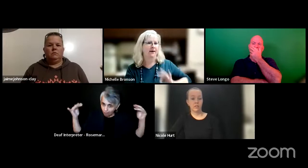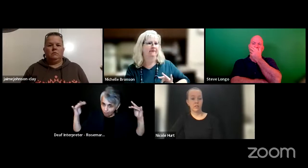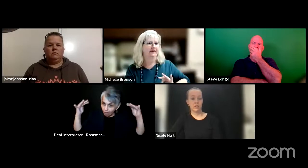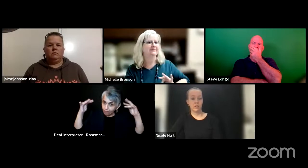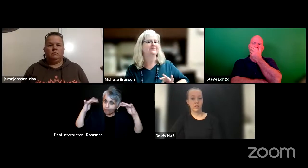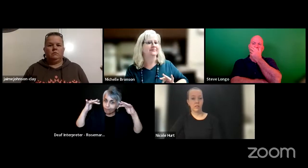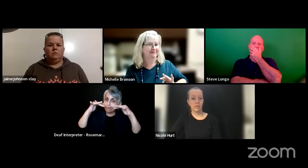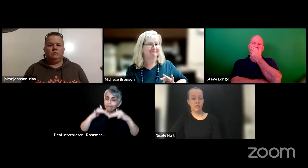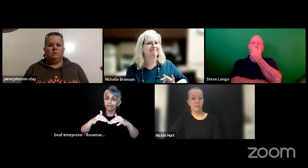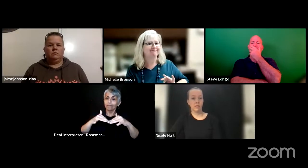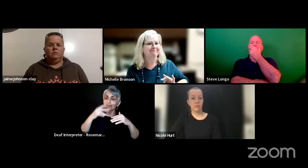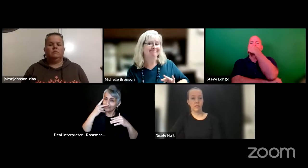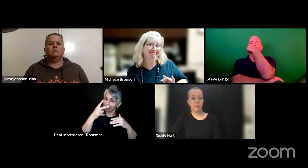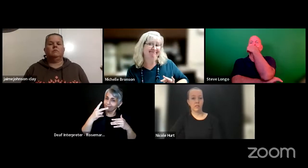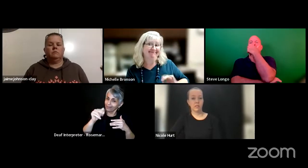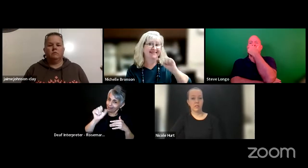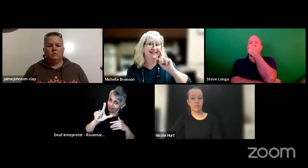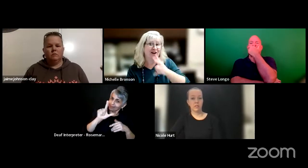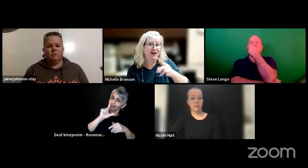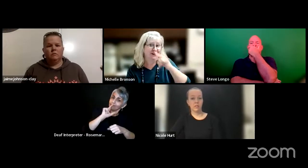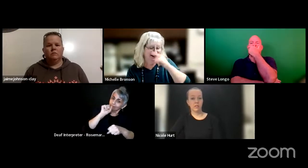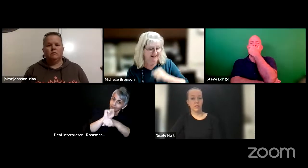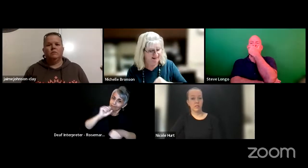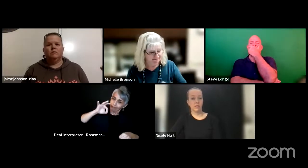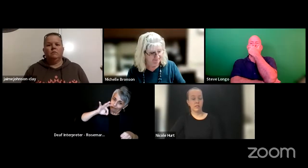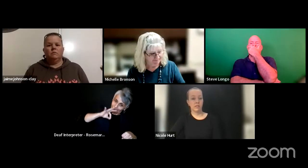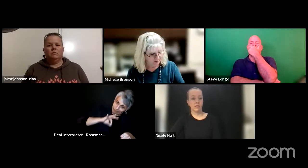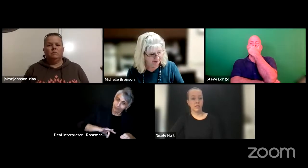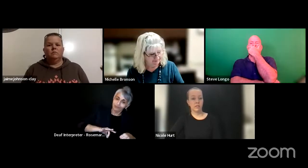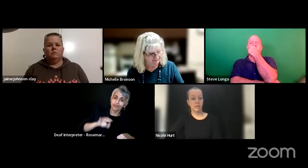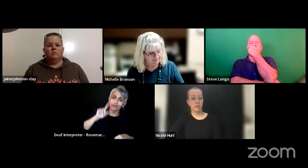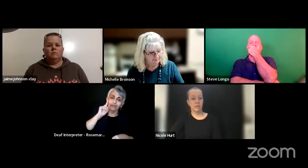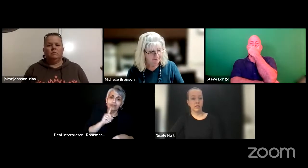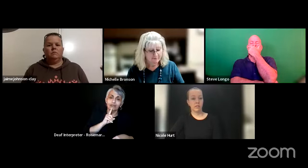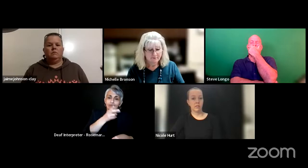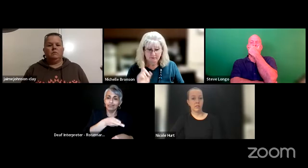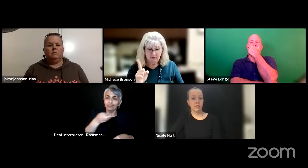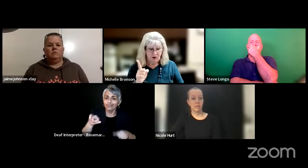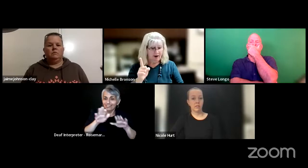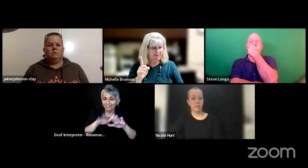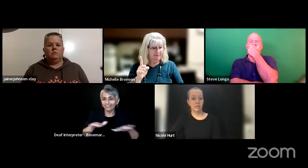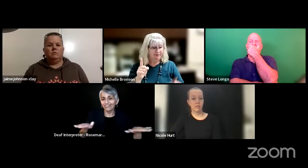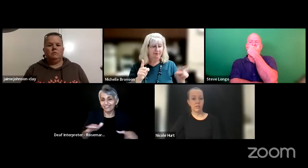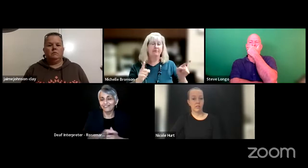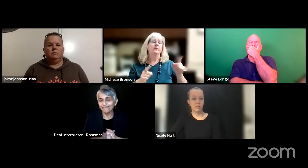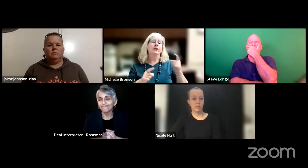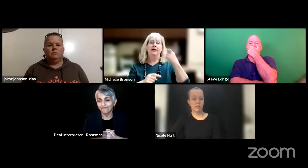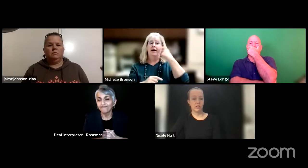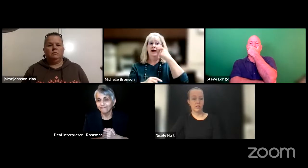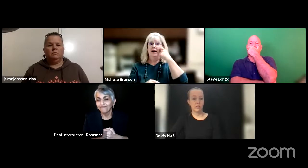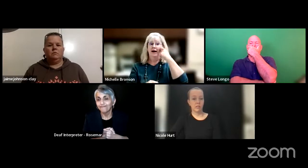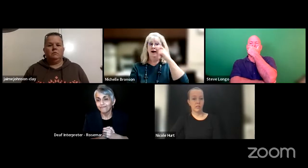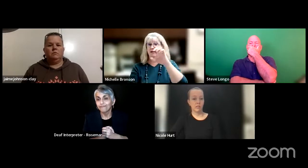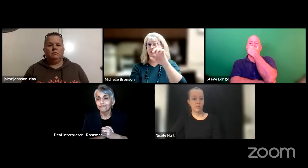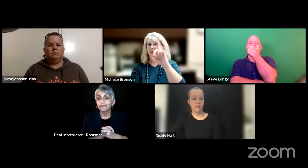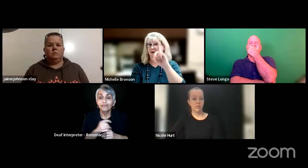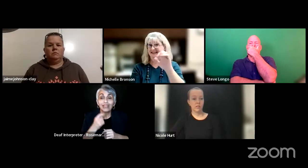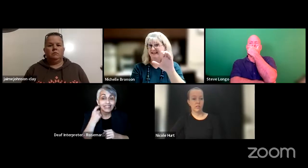to come and see the benefits of ASL for the deaf and hard of hearing kids in our area.